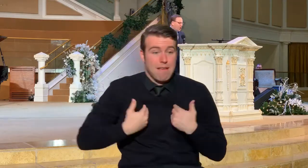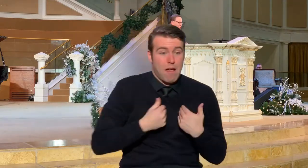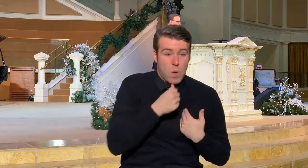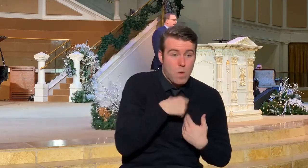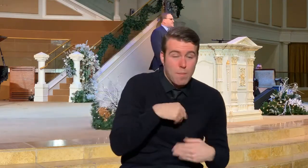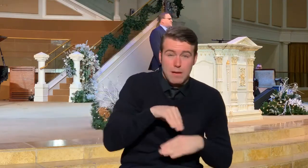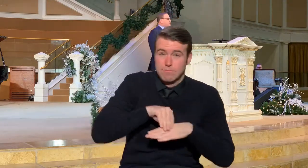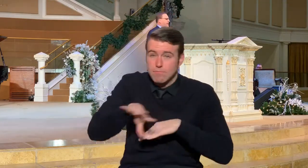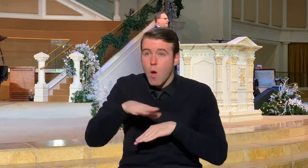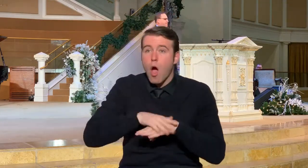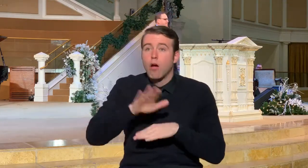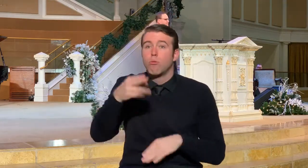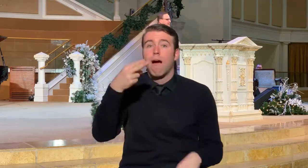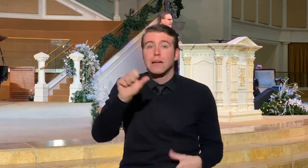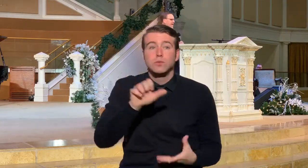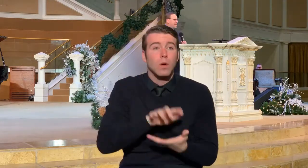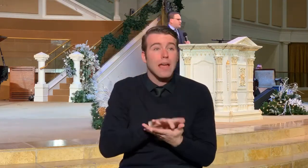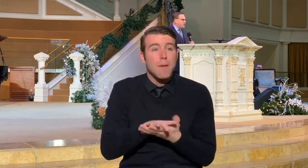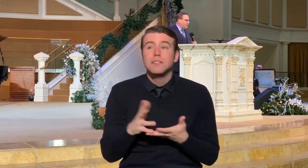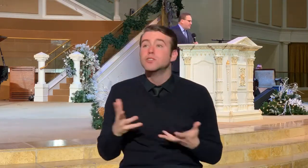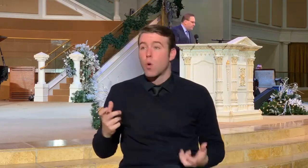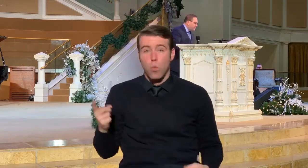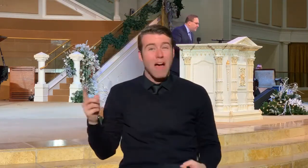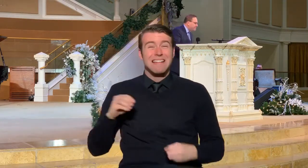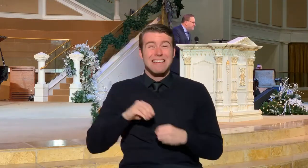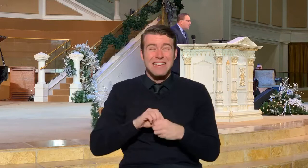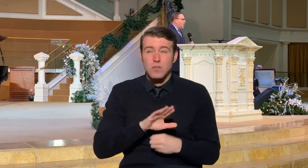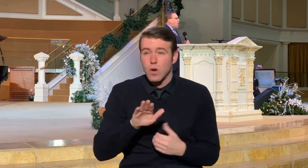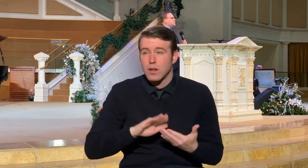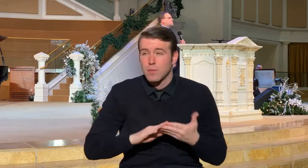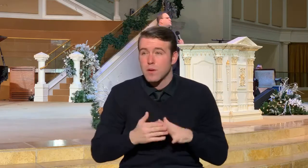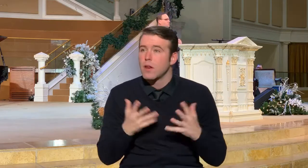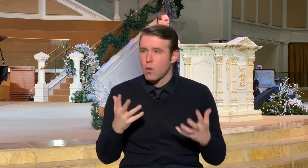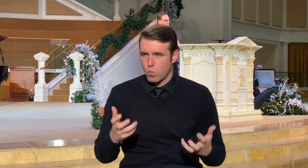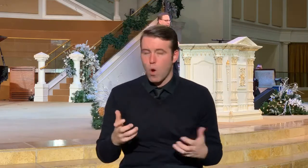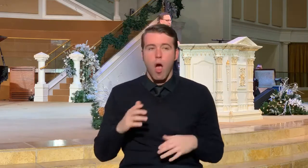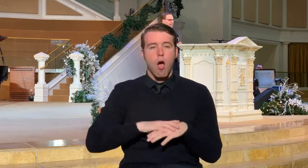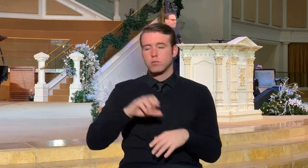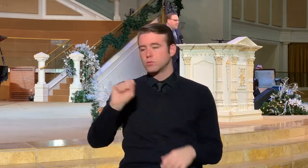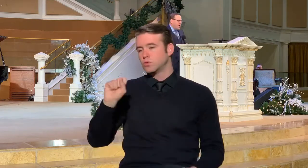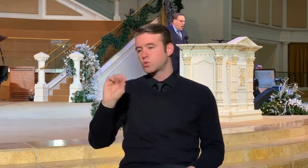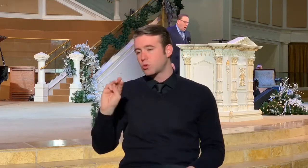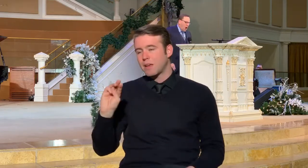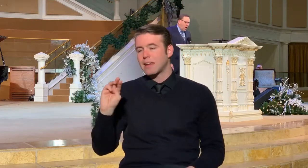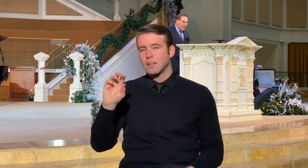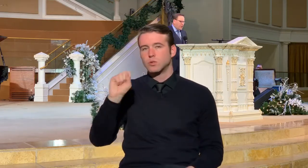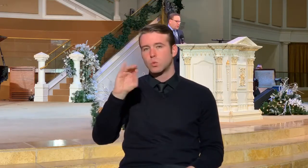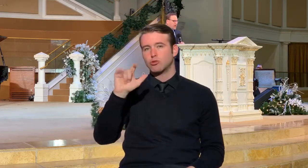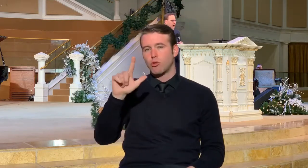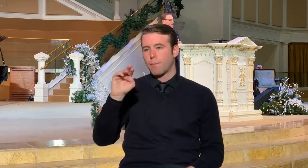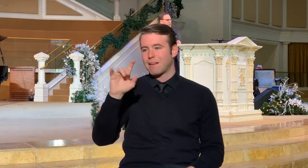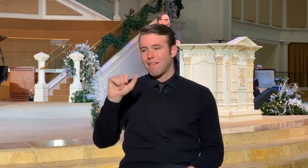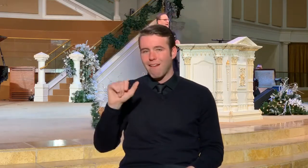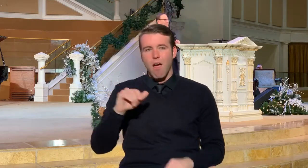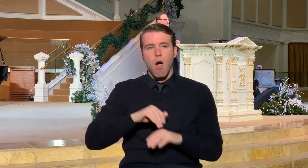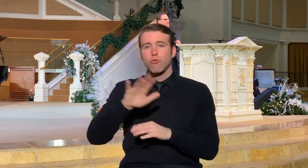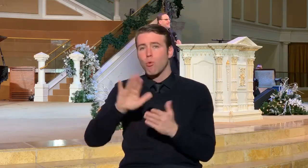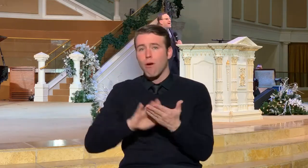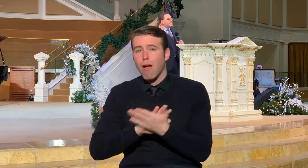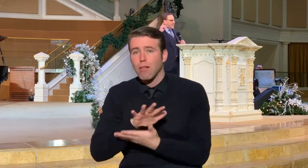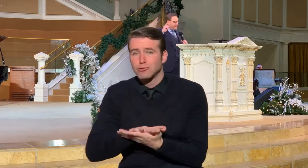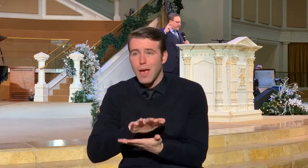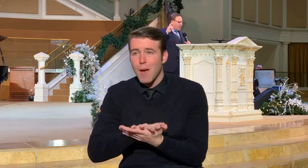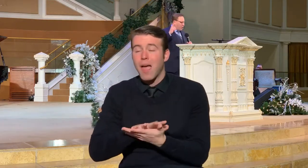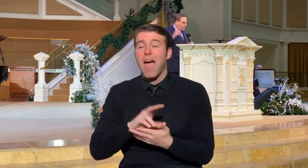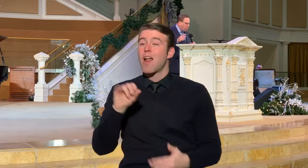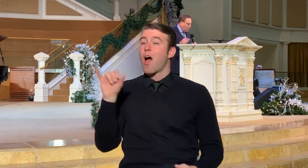women on your high school campus, in your community, on social media, on your college campus, and